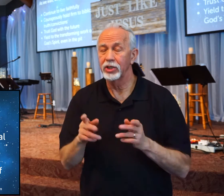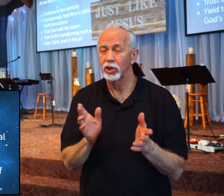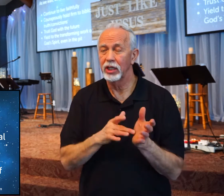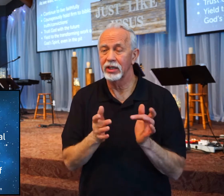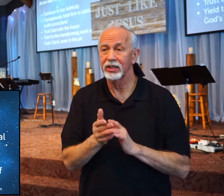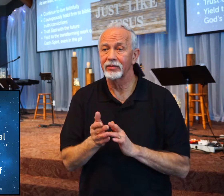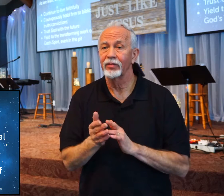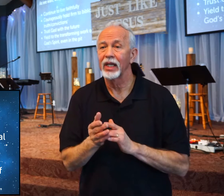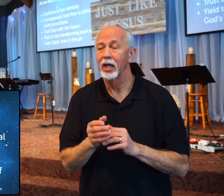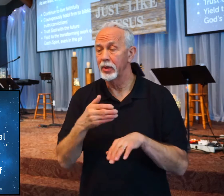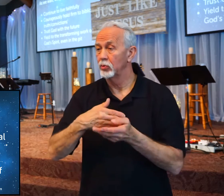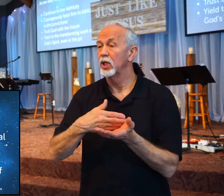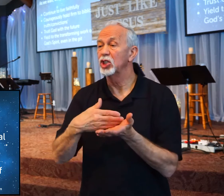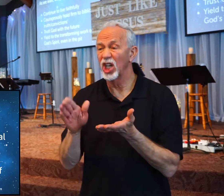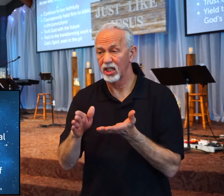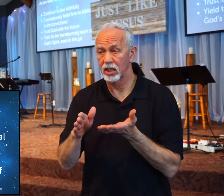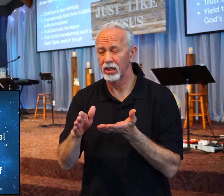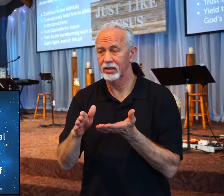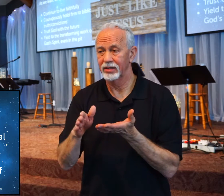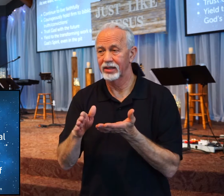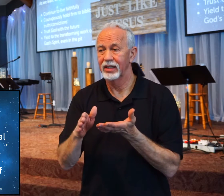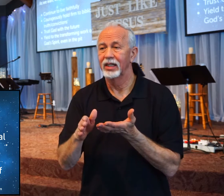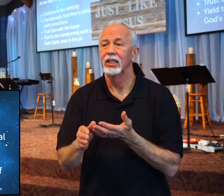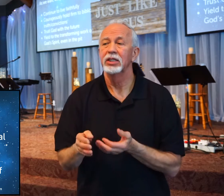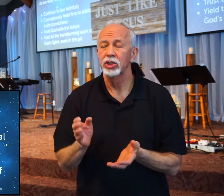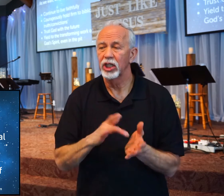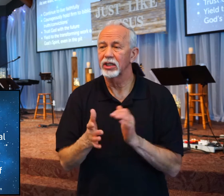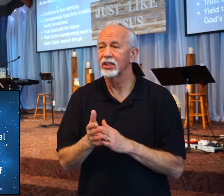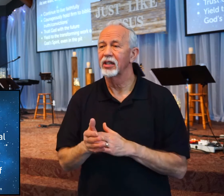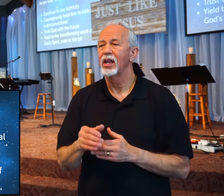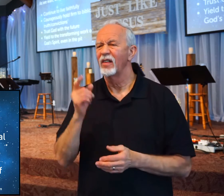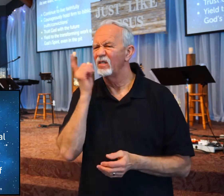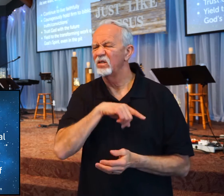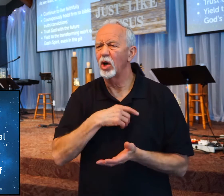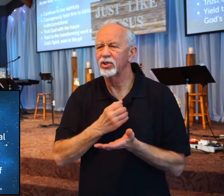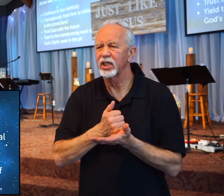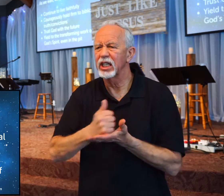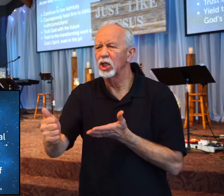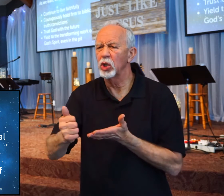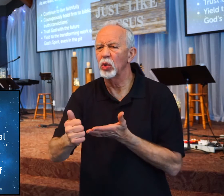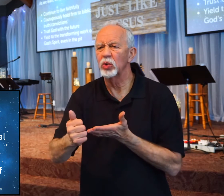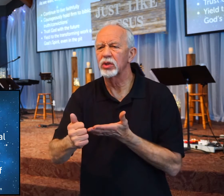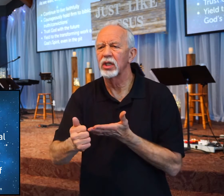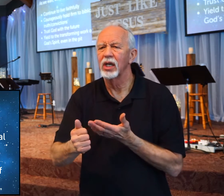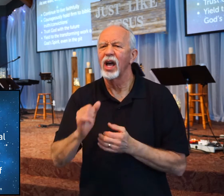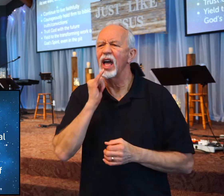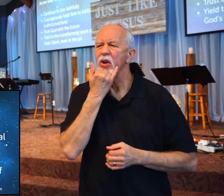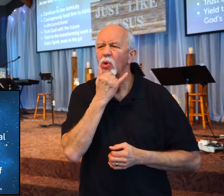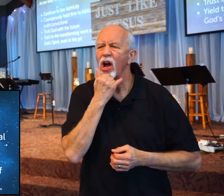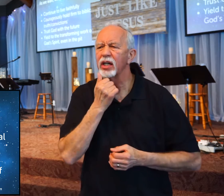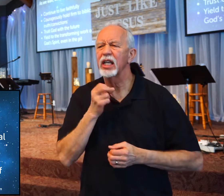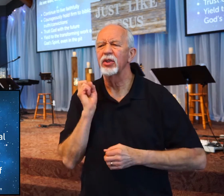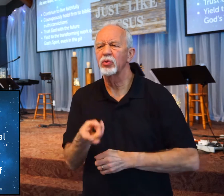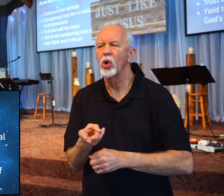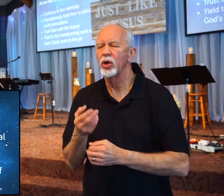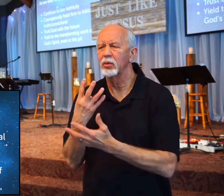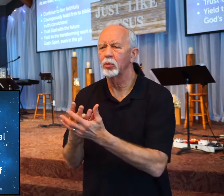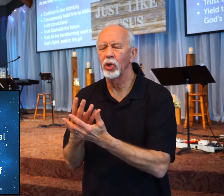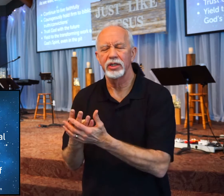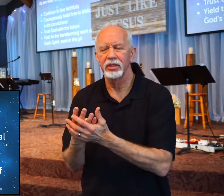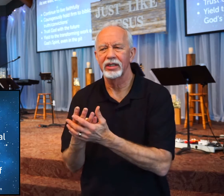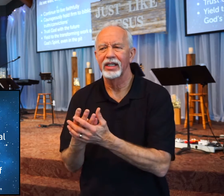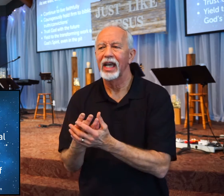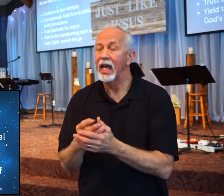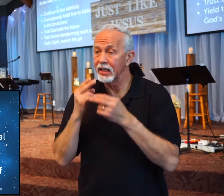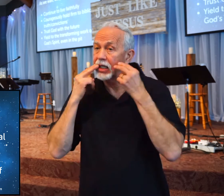had been rejected. He had been falsely accused. He had been wrongly imprisoned. And as the